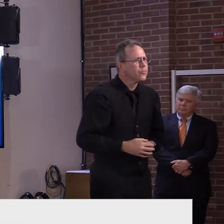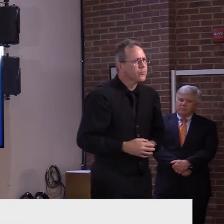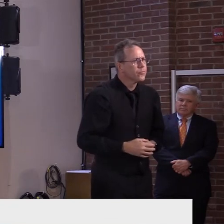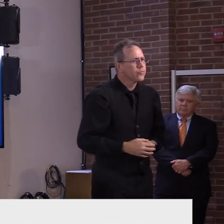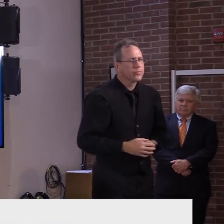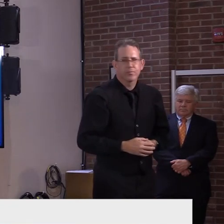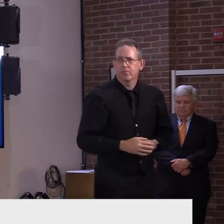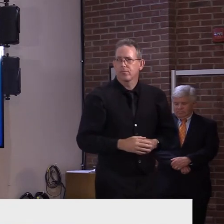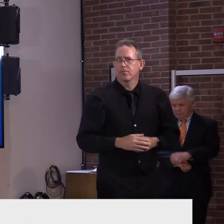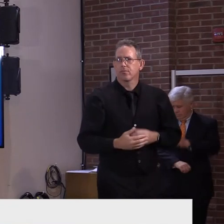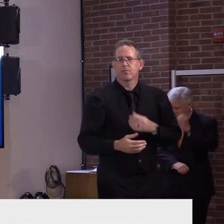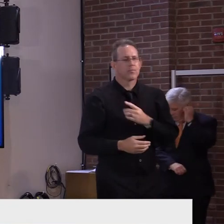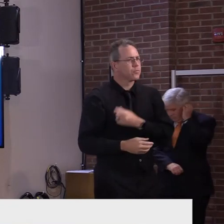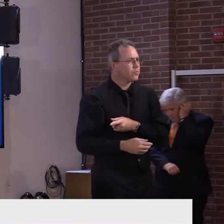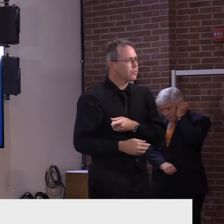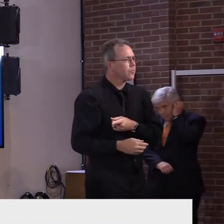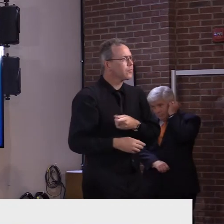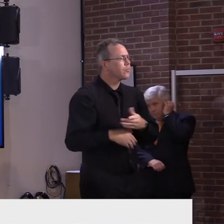Lisa Loomis, the Valley Reporter.